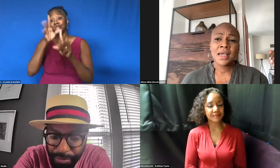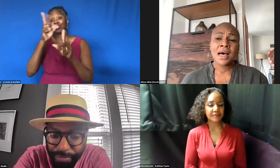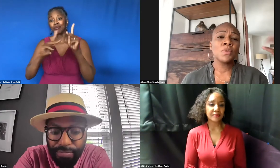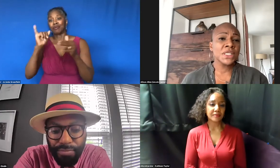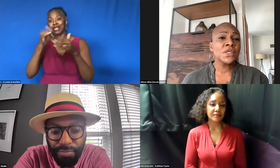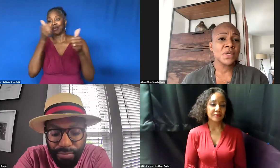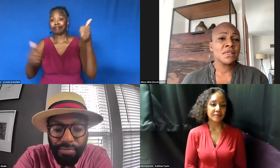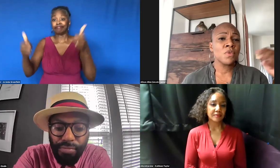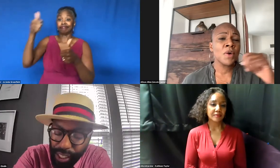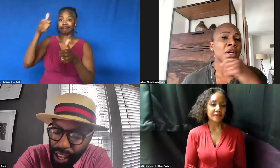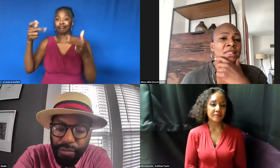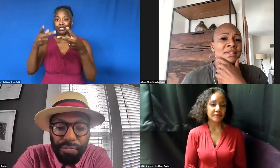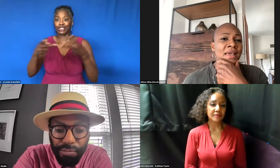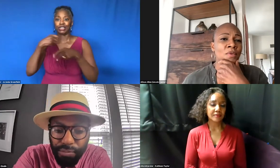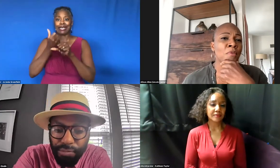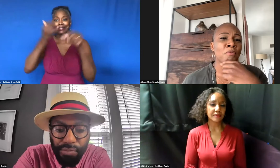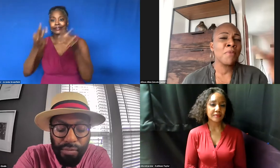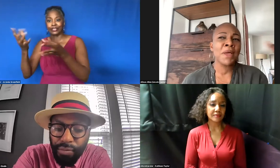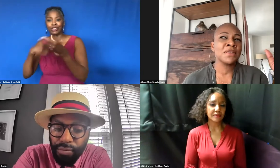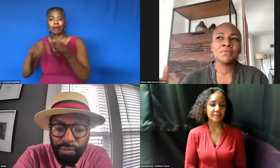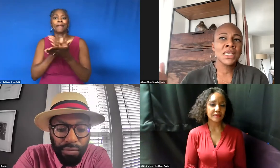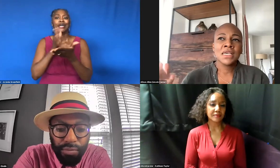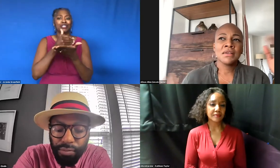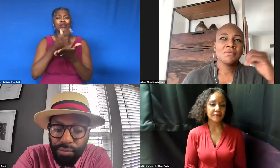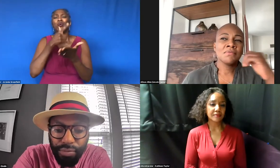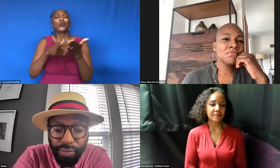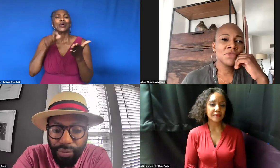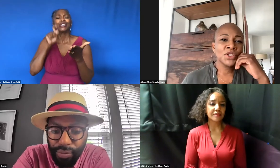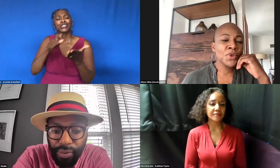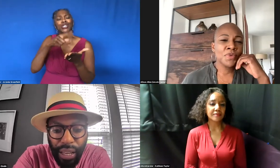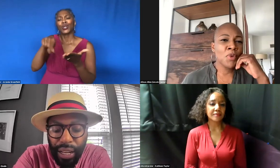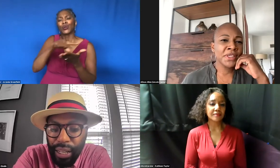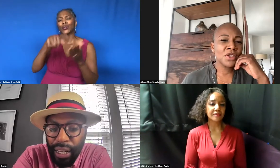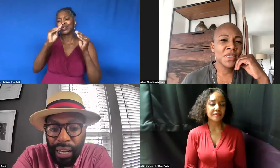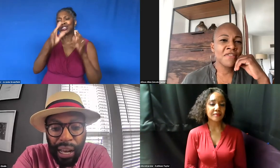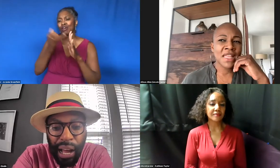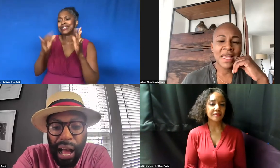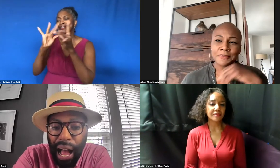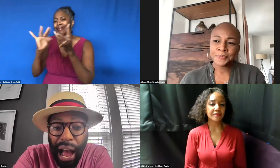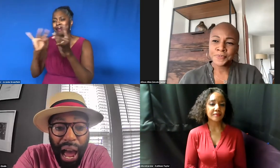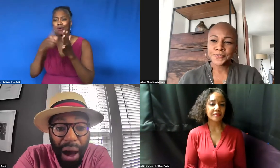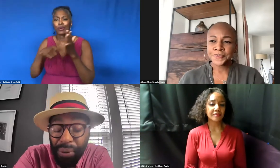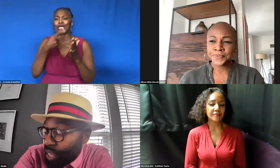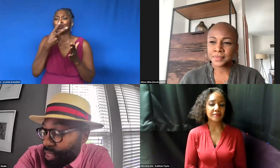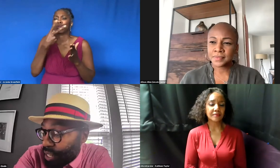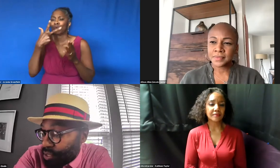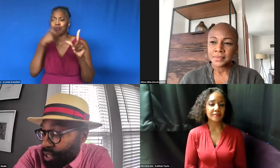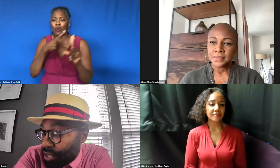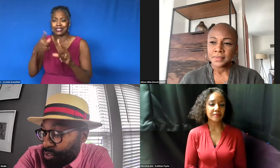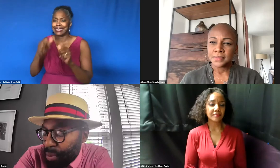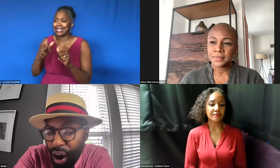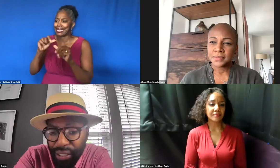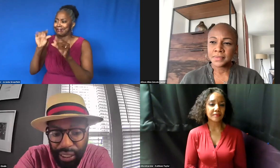and resources? What could they say? What might be a, like, two or three points that you would give on that? I will say this